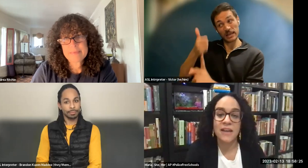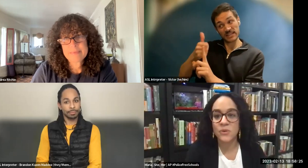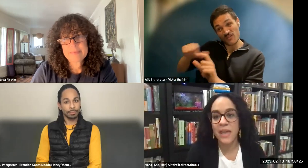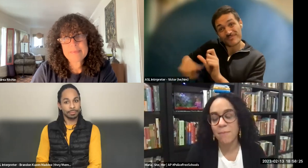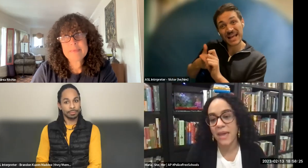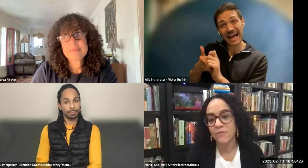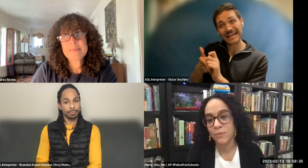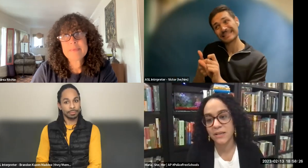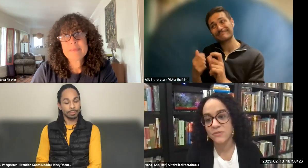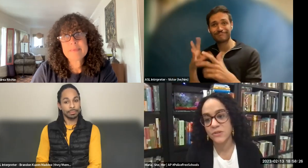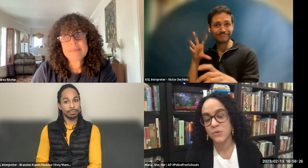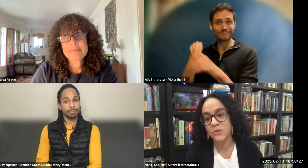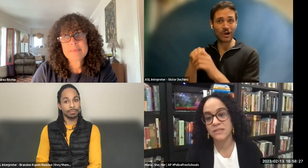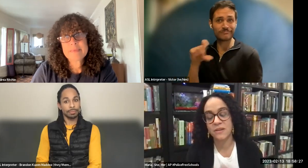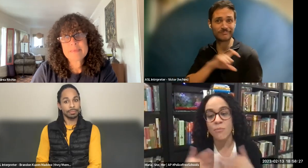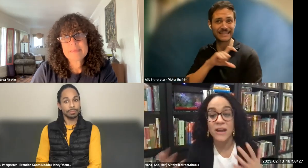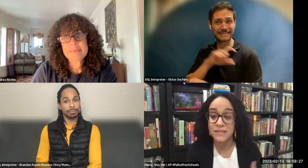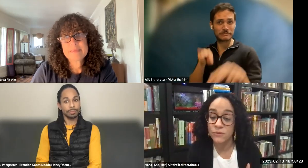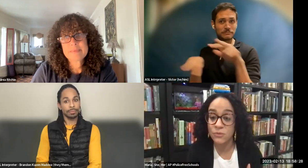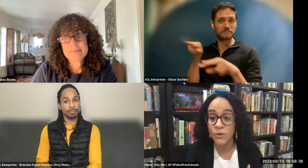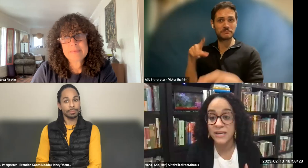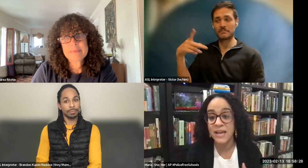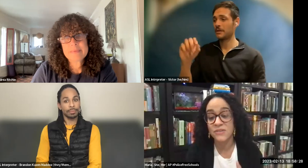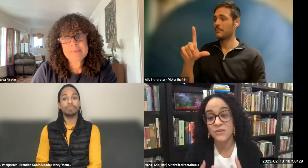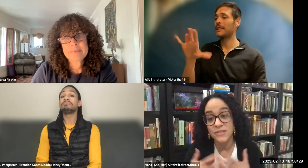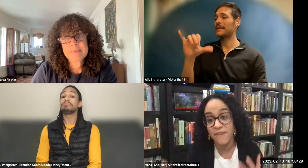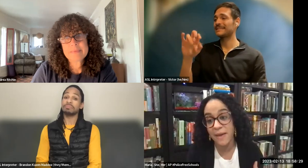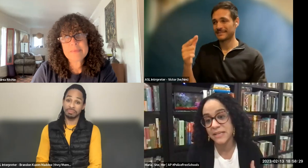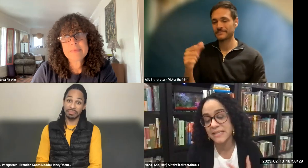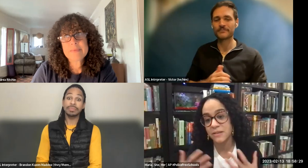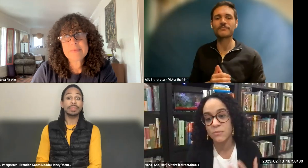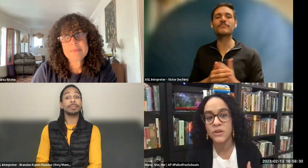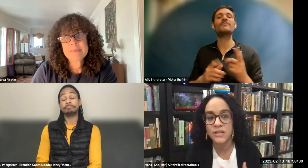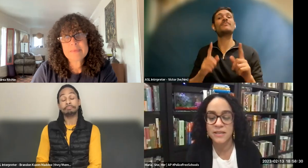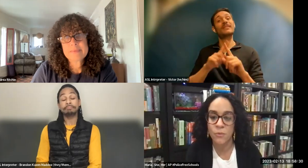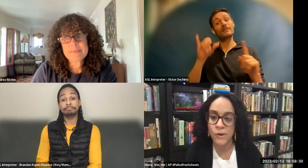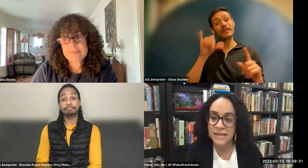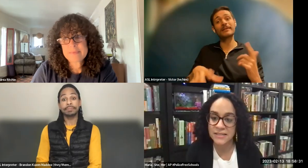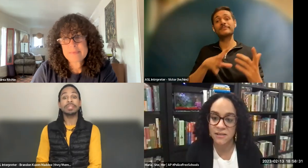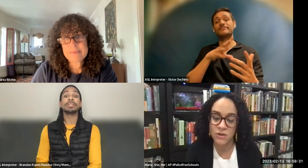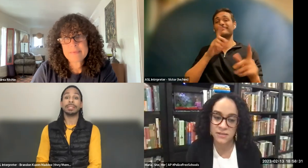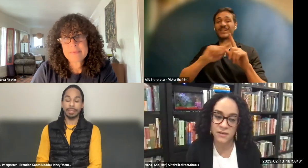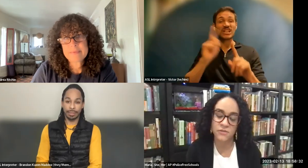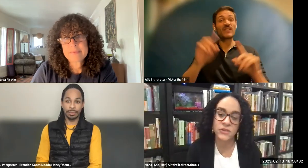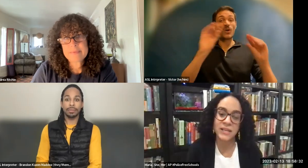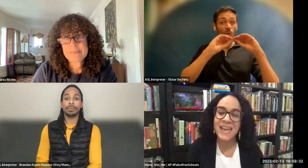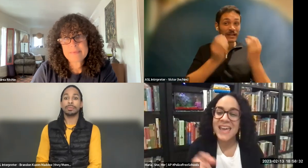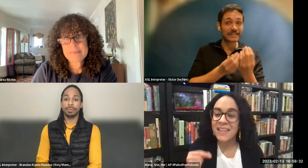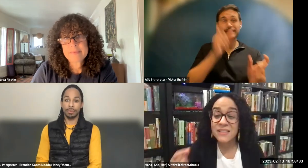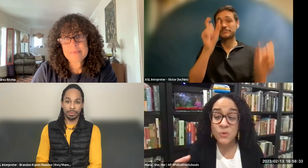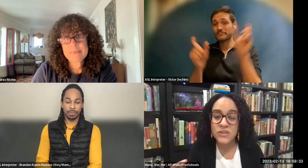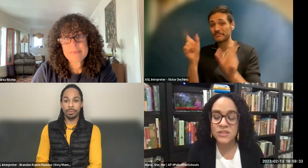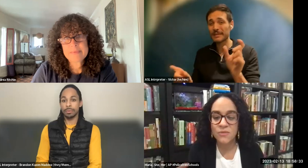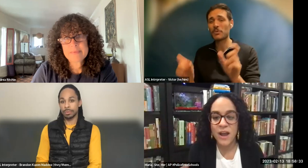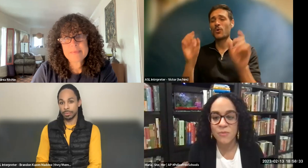the National Campaign for Police-Free Schools is comprised of youth organizers and families and communities that are organizing across the country.